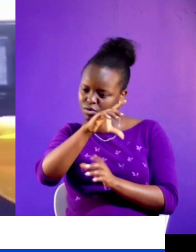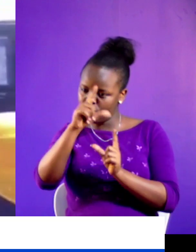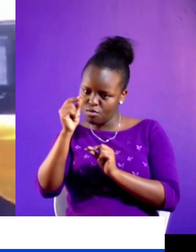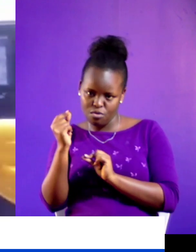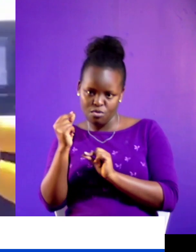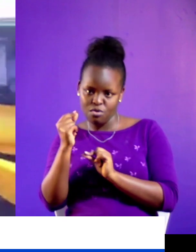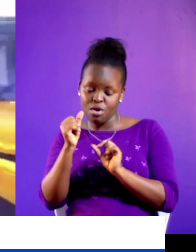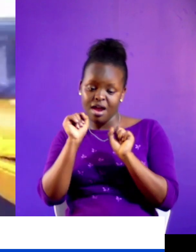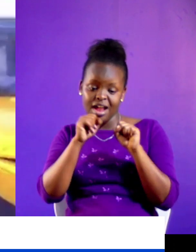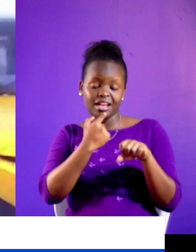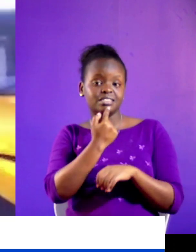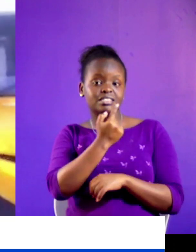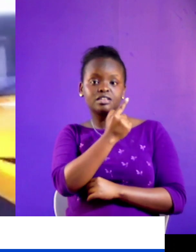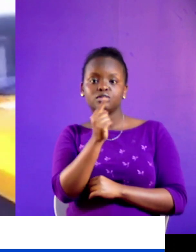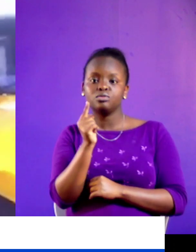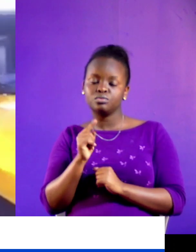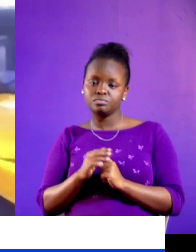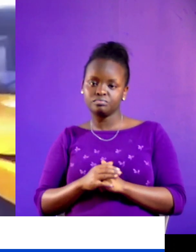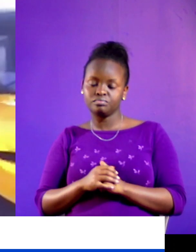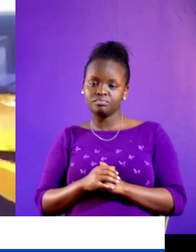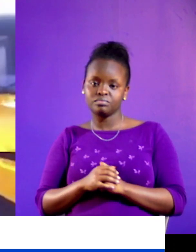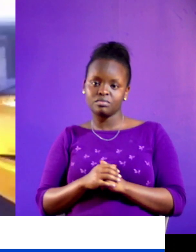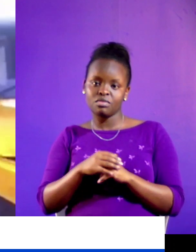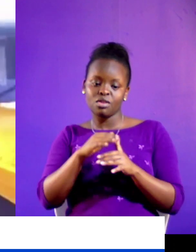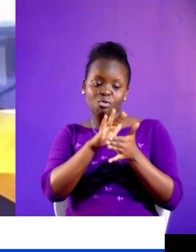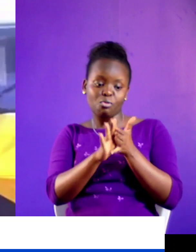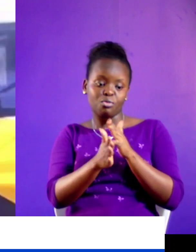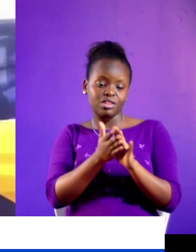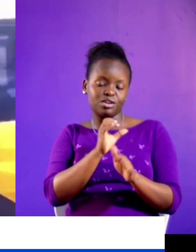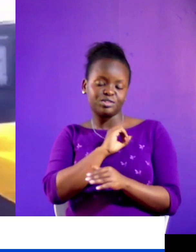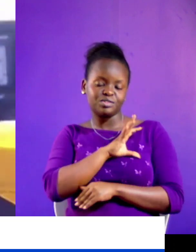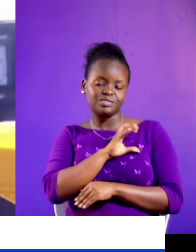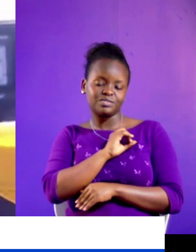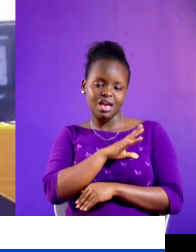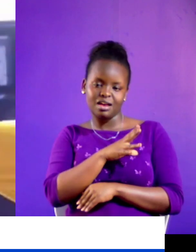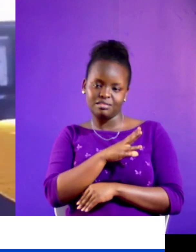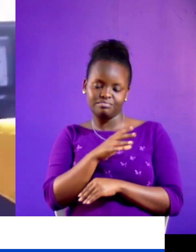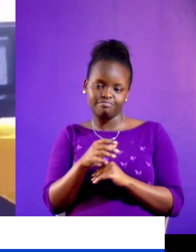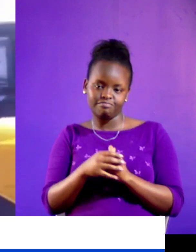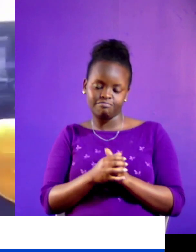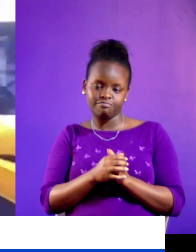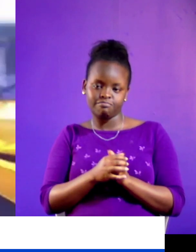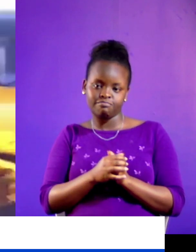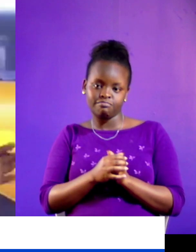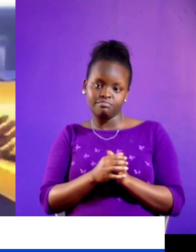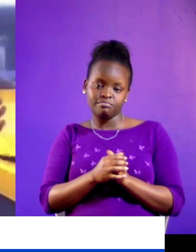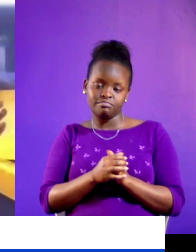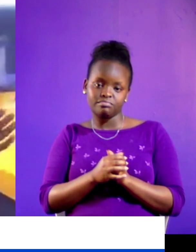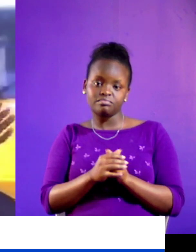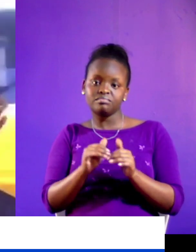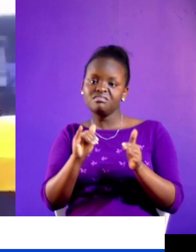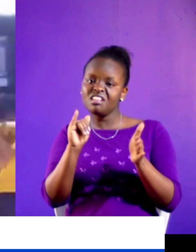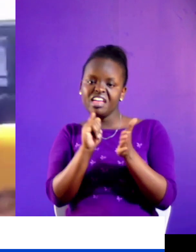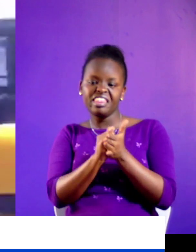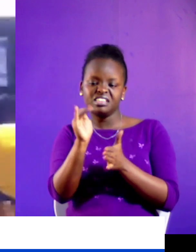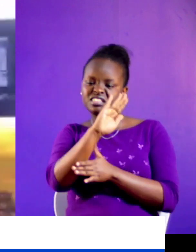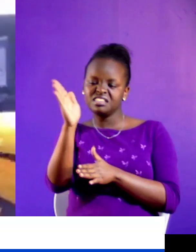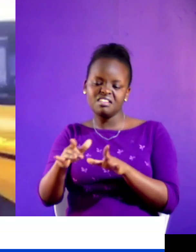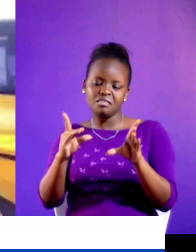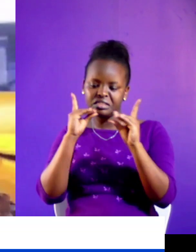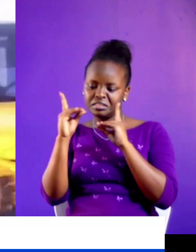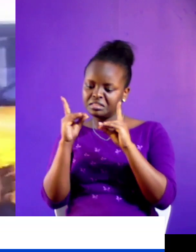I can tell you without the fear of contradiction that has never been